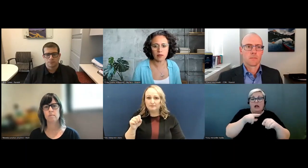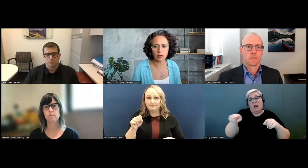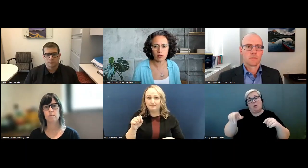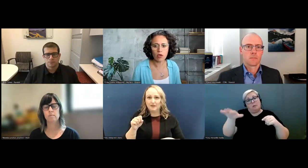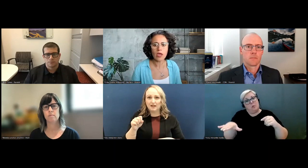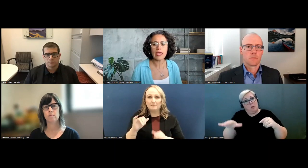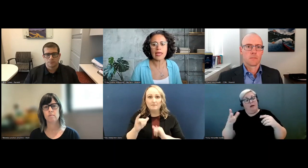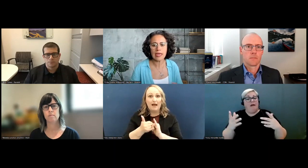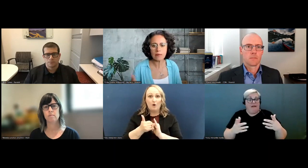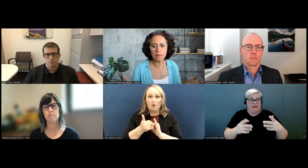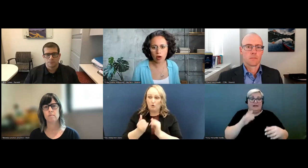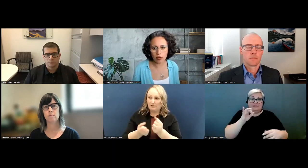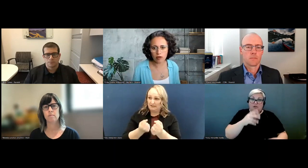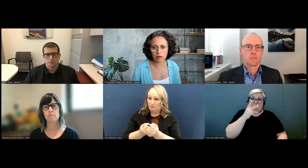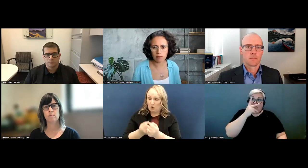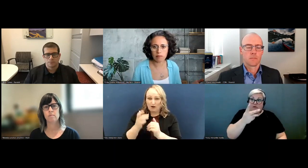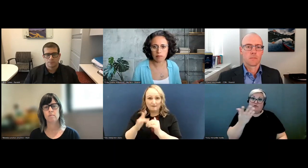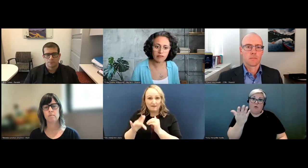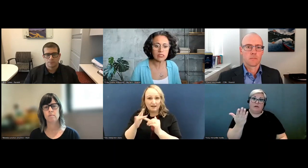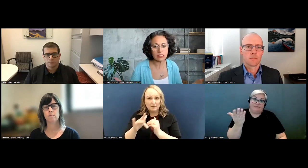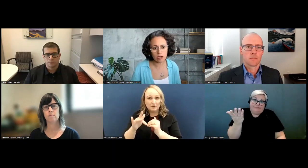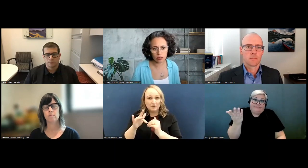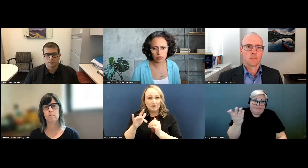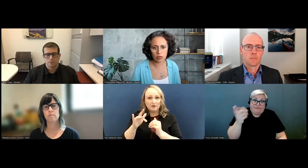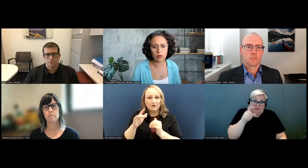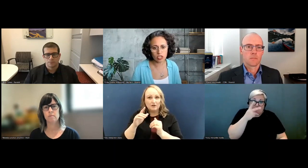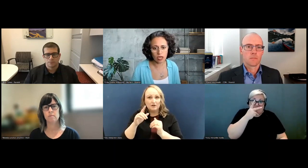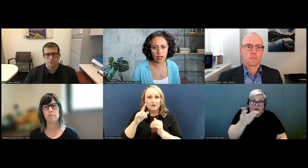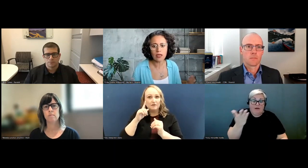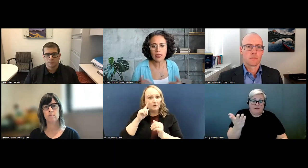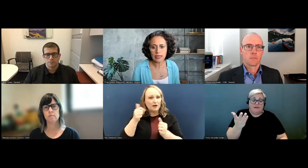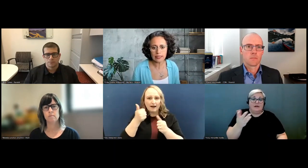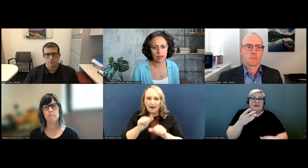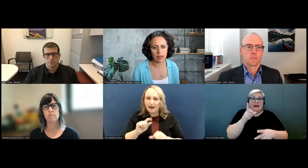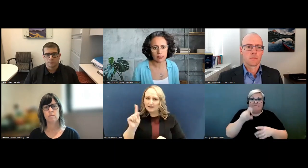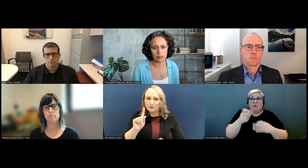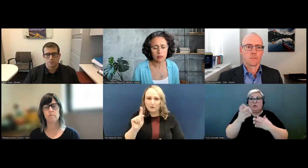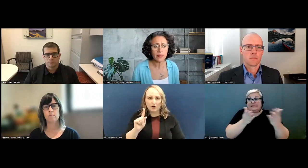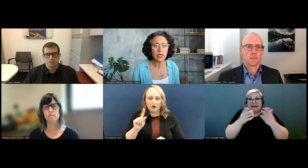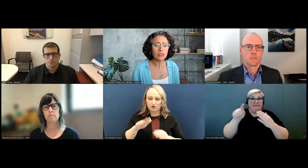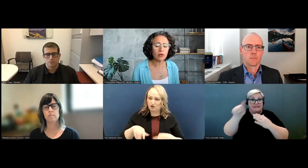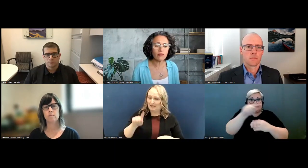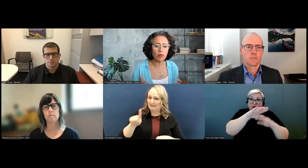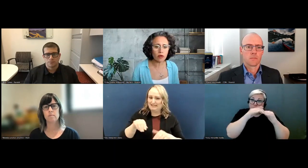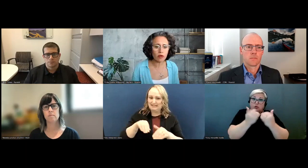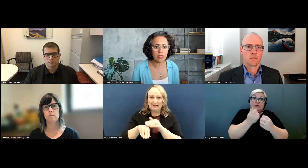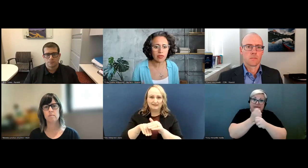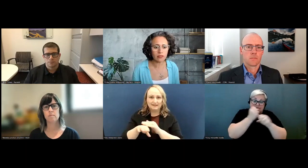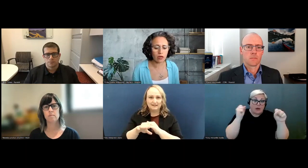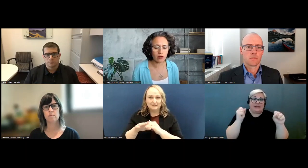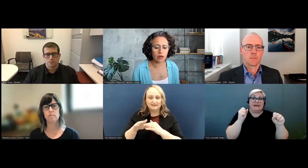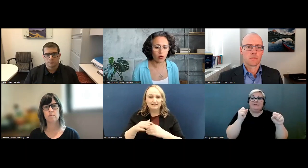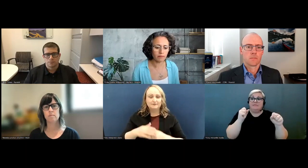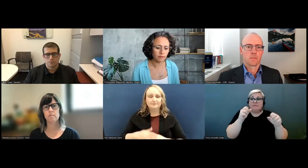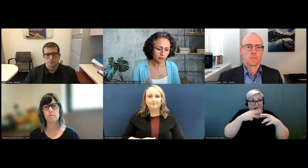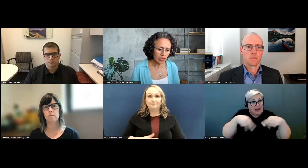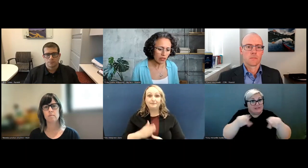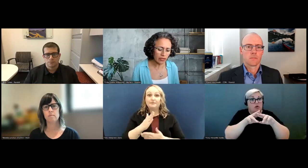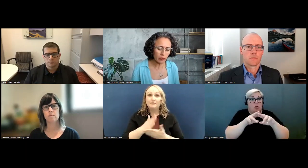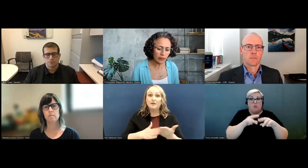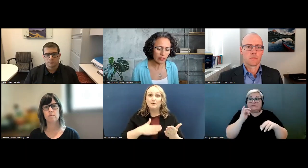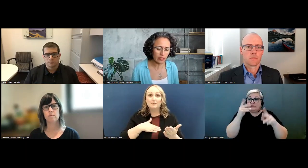those available in any part of the province and the country where a child needs access. Some of the work that I've done,